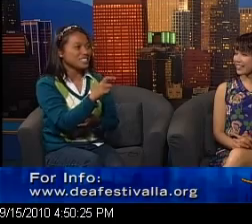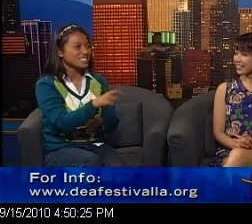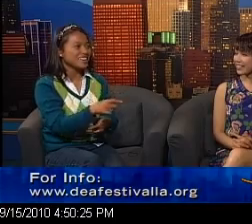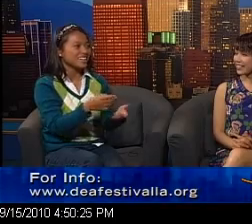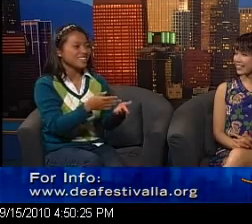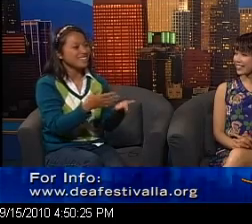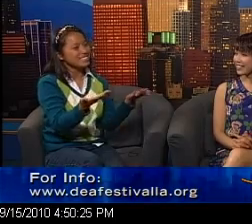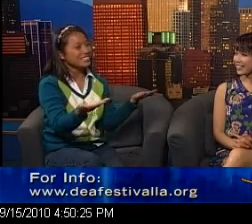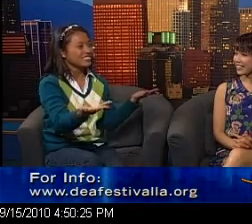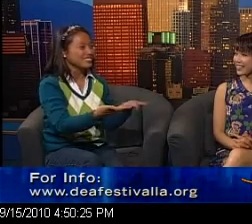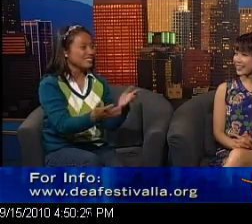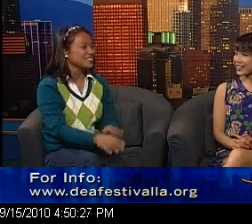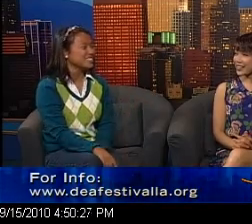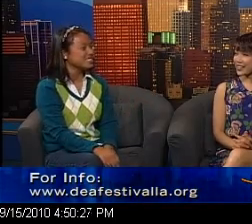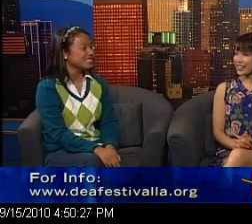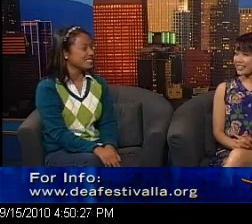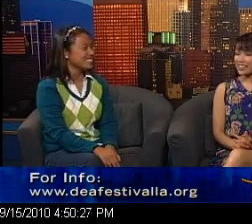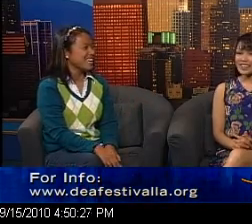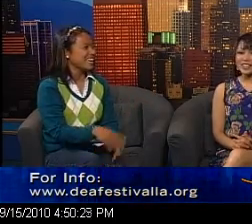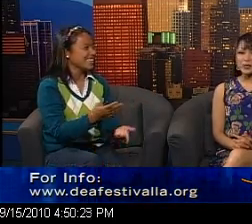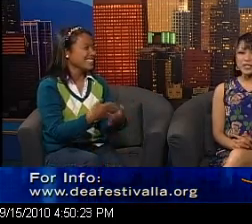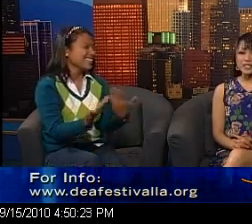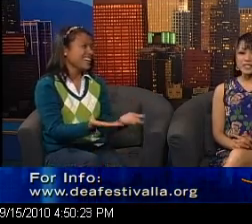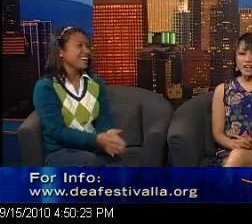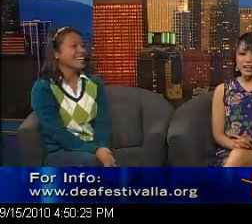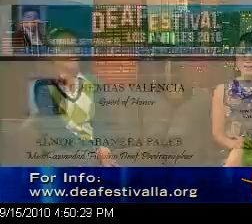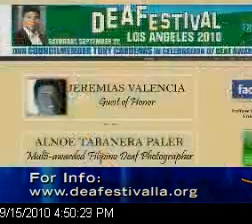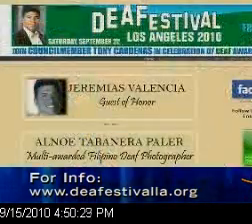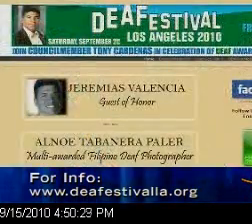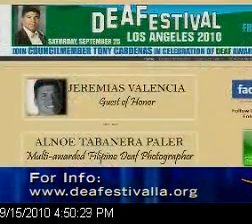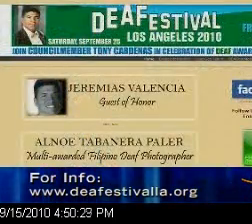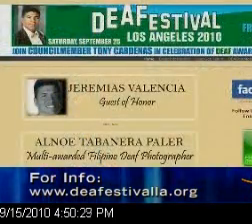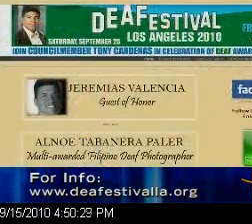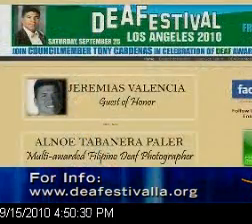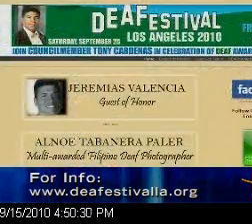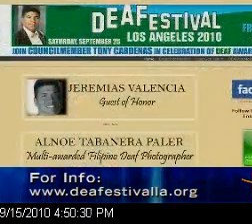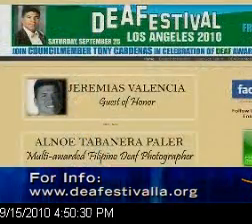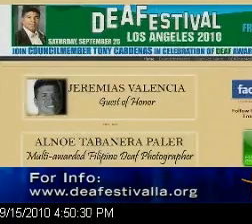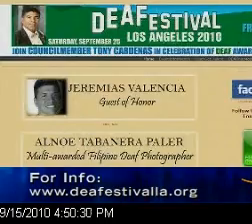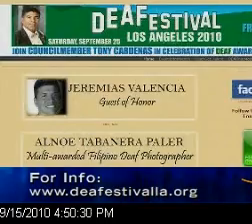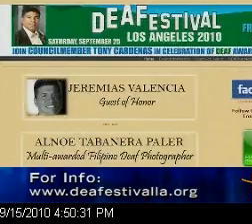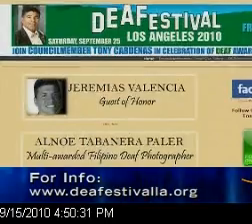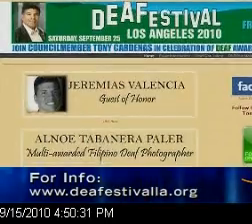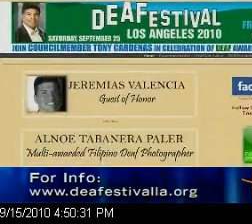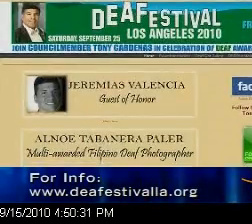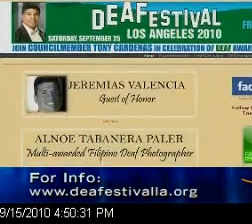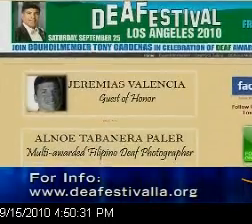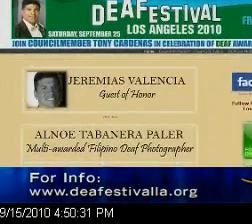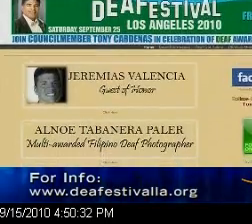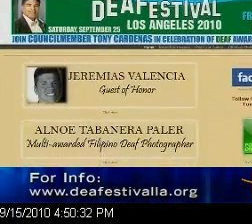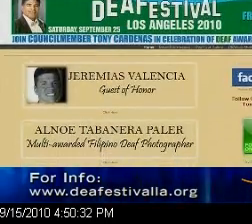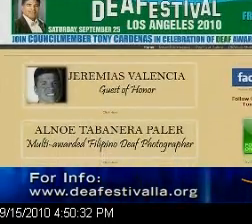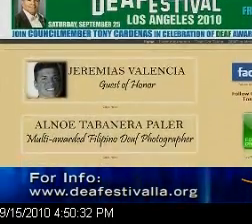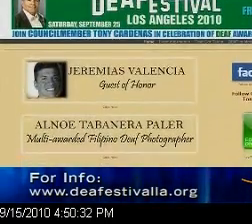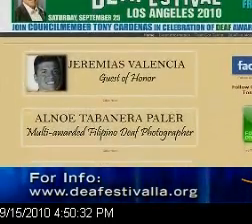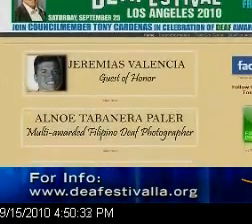taking pictures, and then so we were introduced. And it was love at first sight.